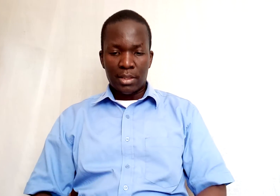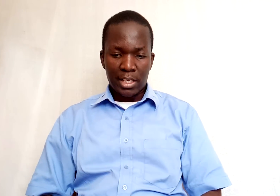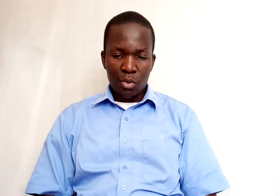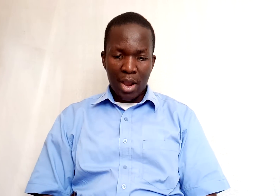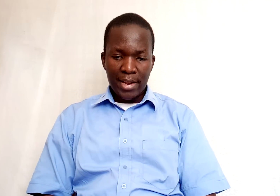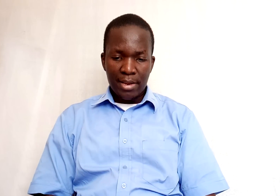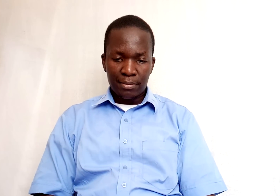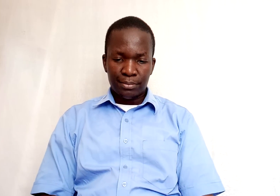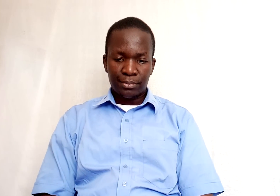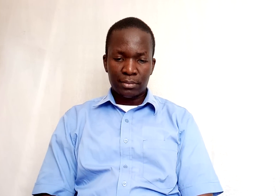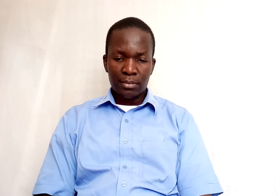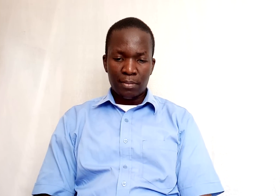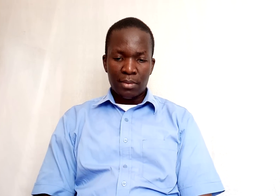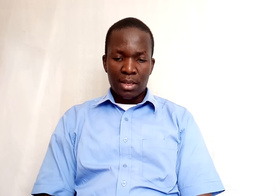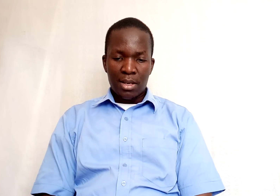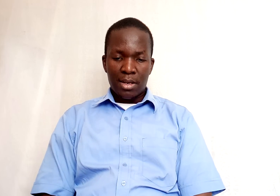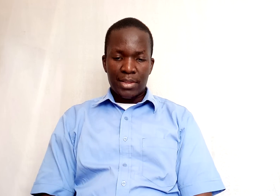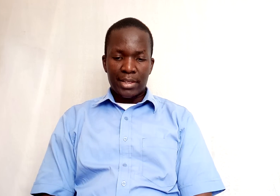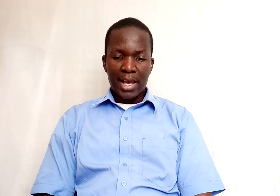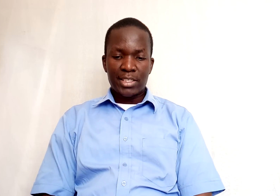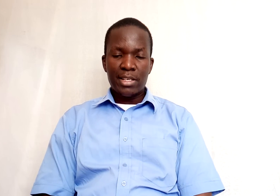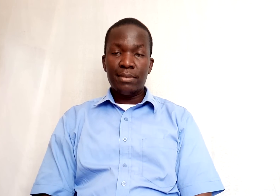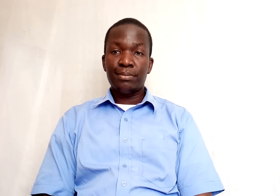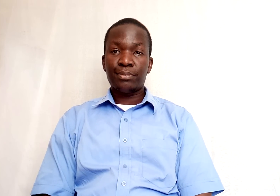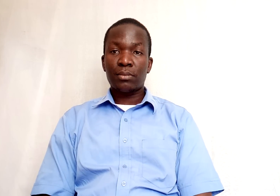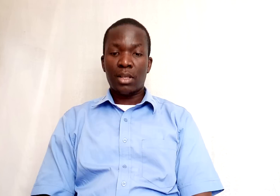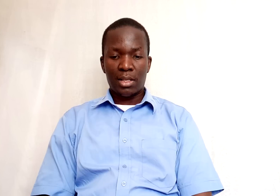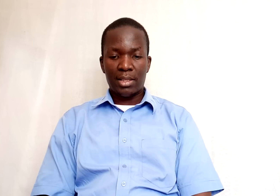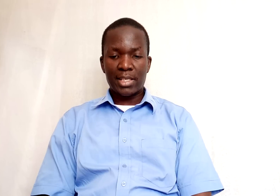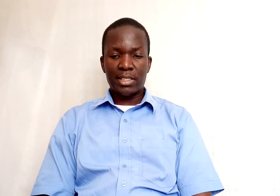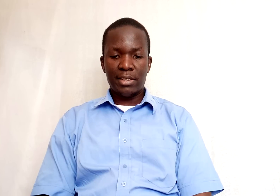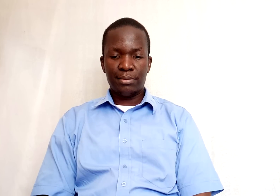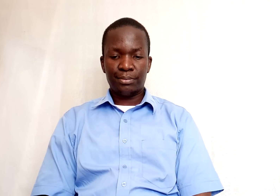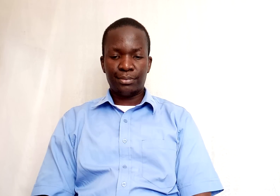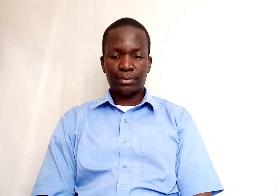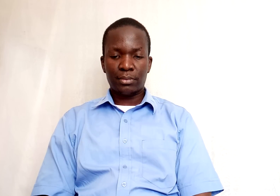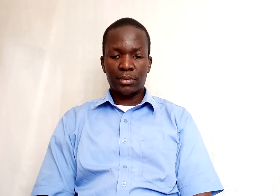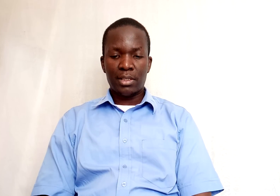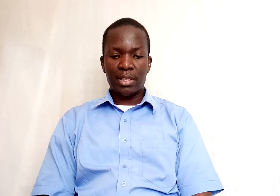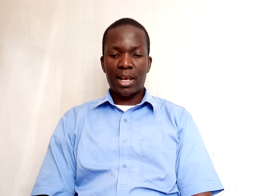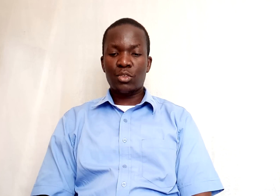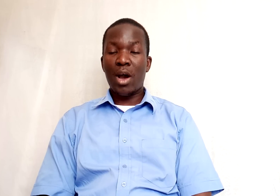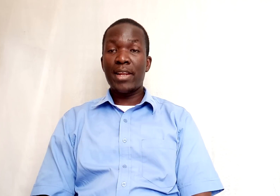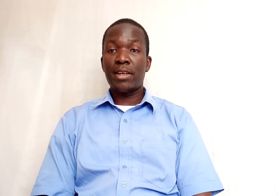that's the word. Then lastly, the last word,